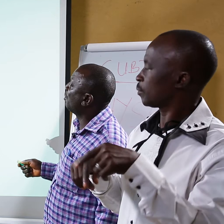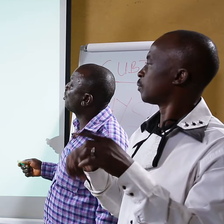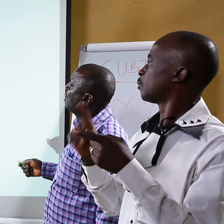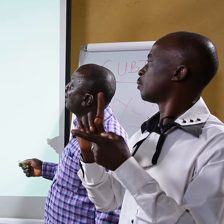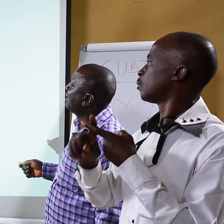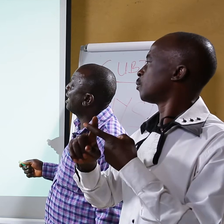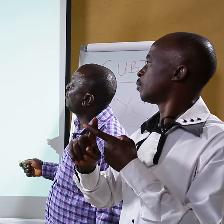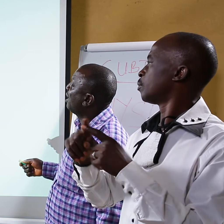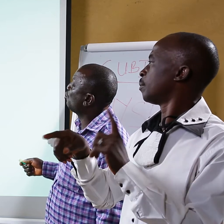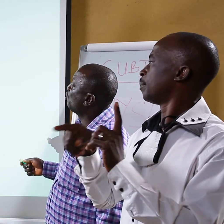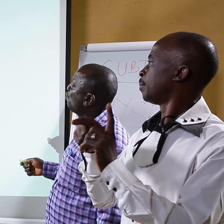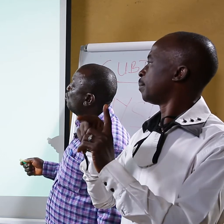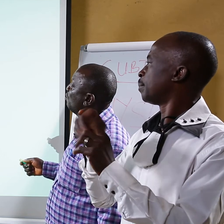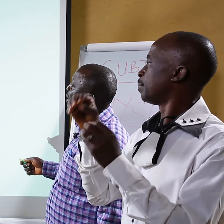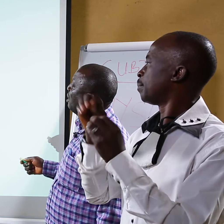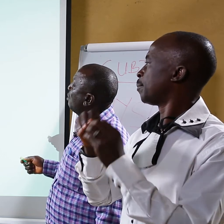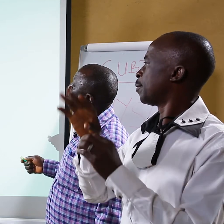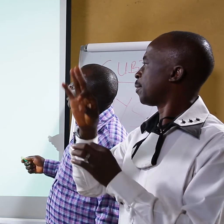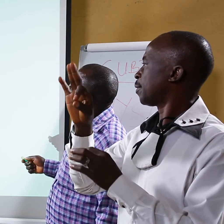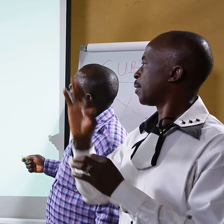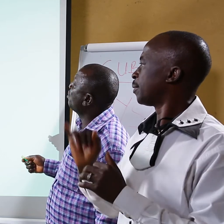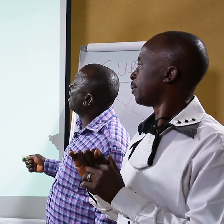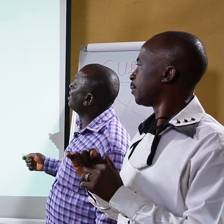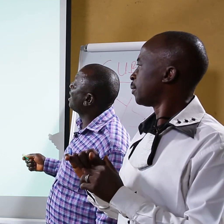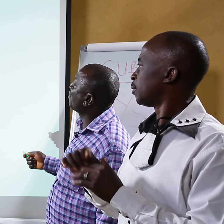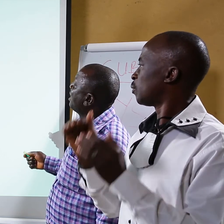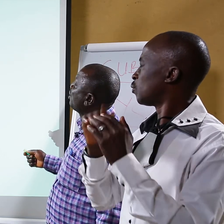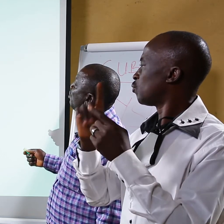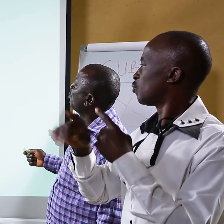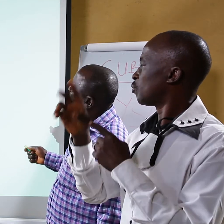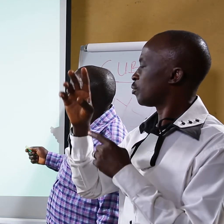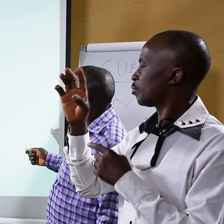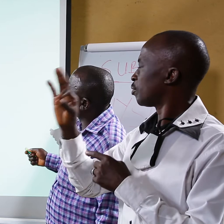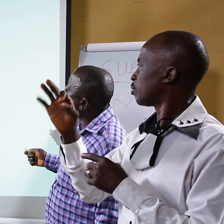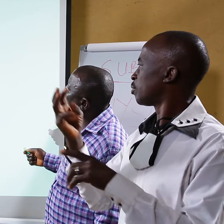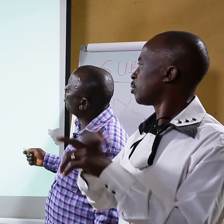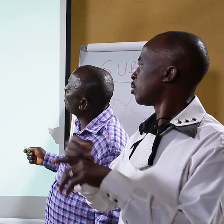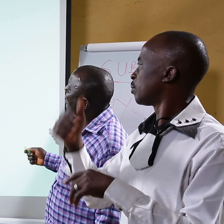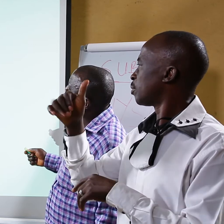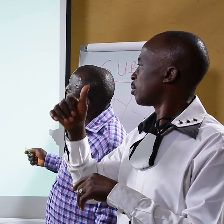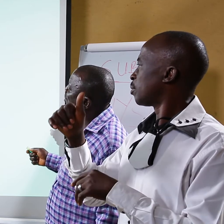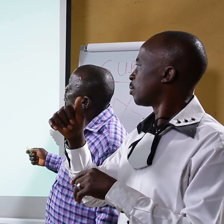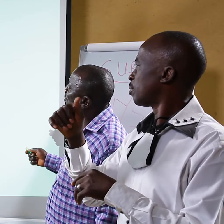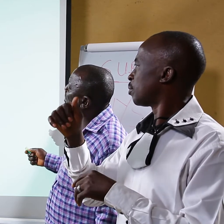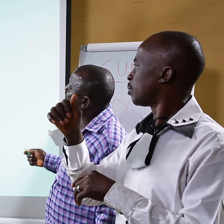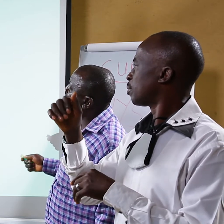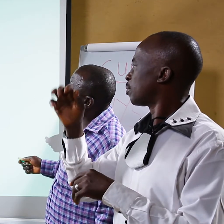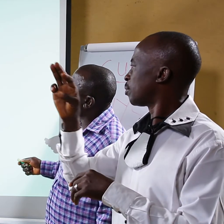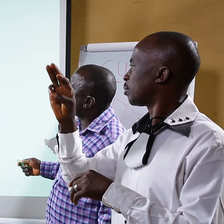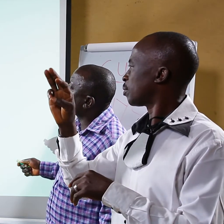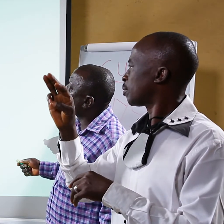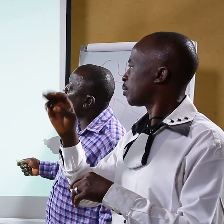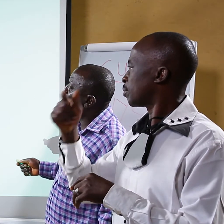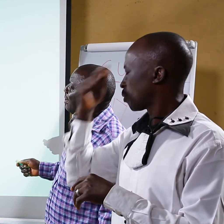to plus 9 microcoulomb, which is equals to 9 times 10 raised to power minus 6 coulomb,